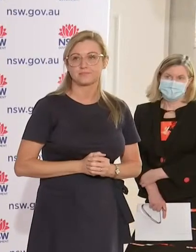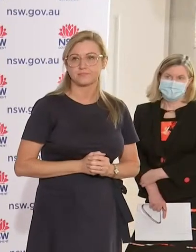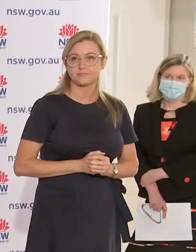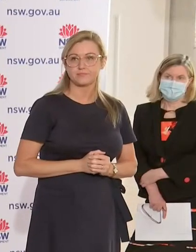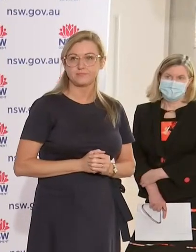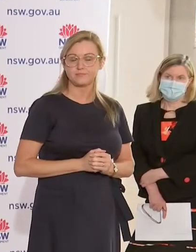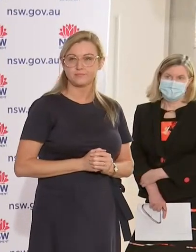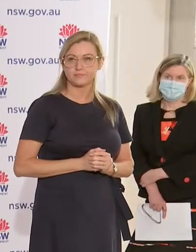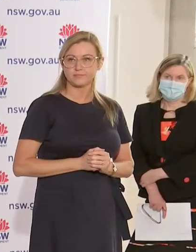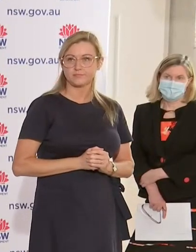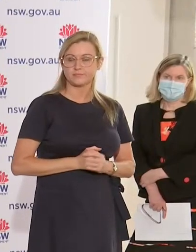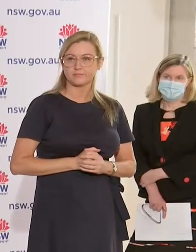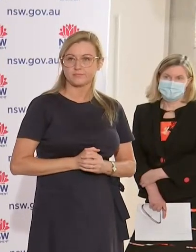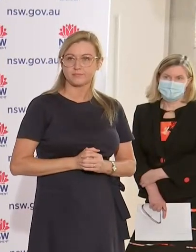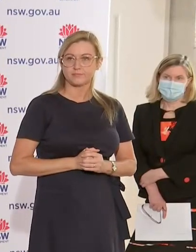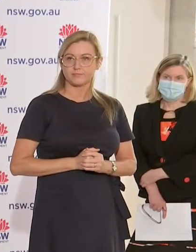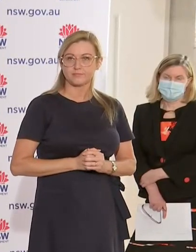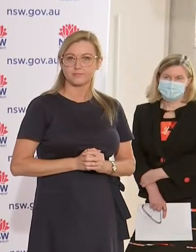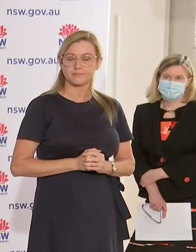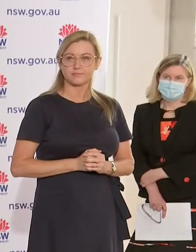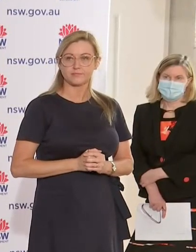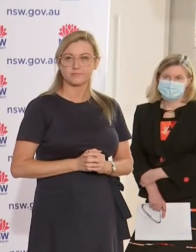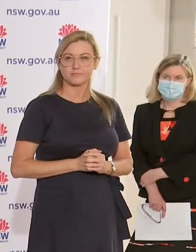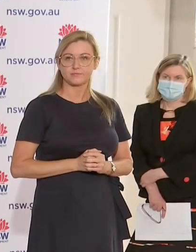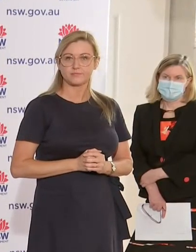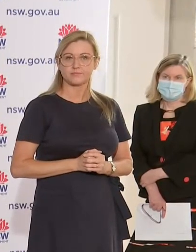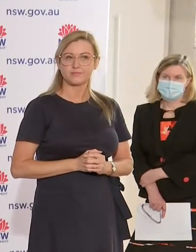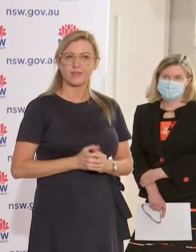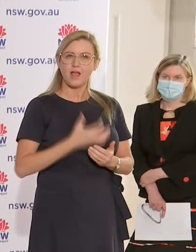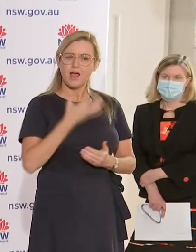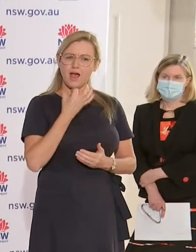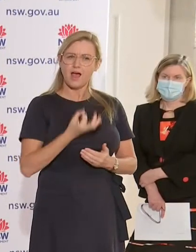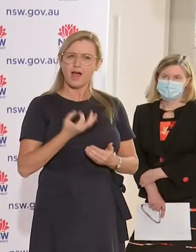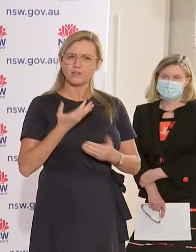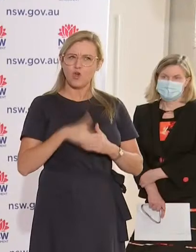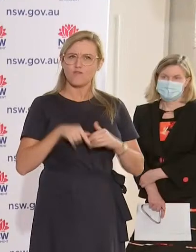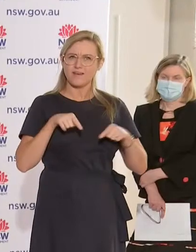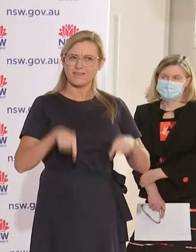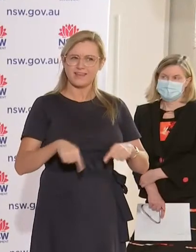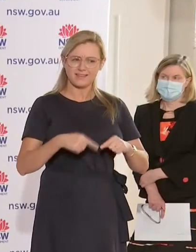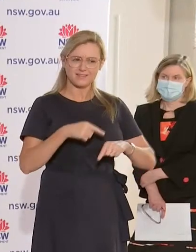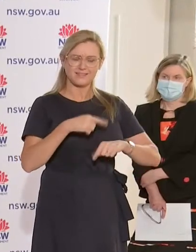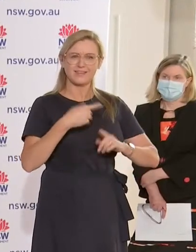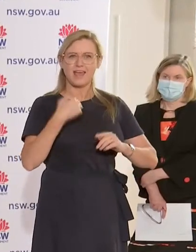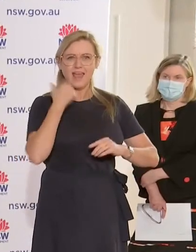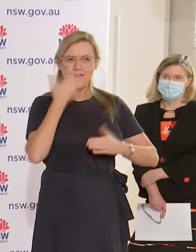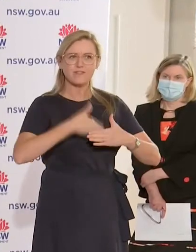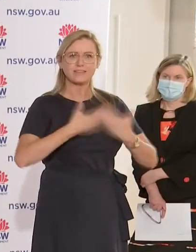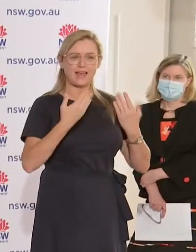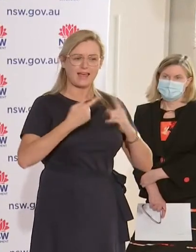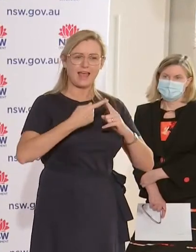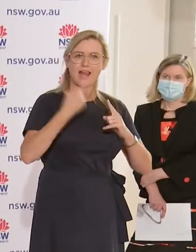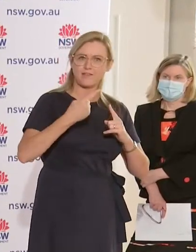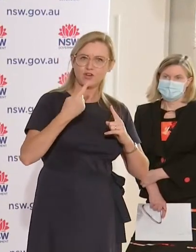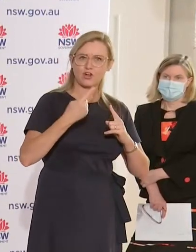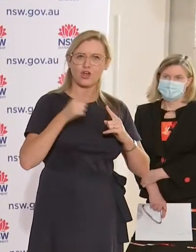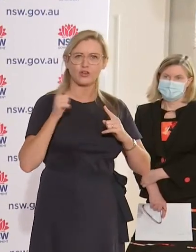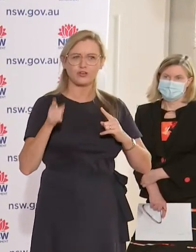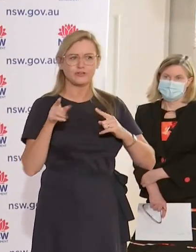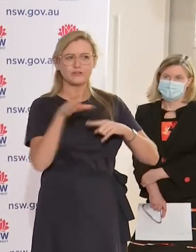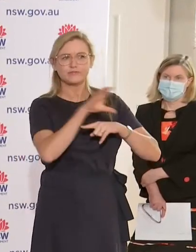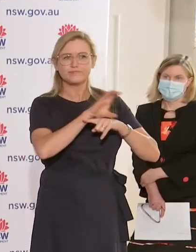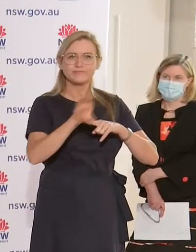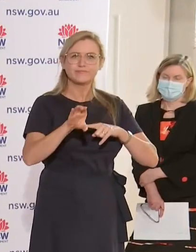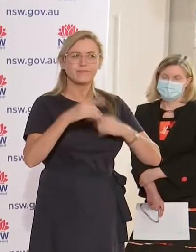the lack of this setup, which lots of people in the public tune into, is going to send that impression that we've reached a turning point in the pandemic that we